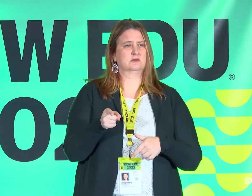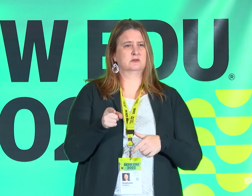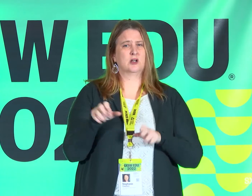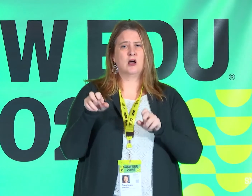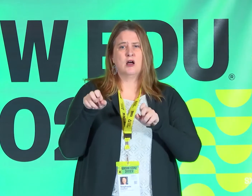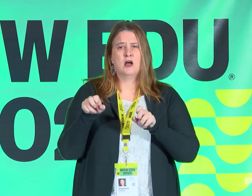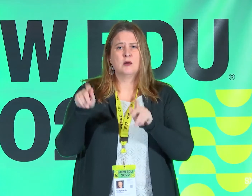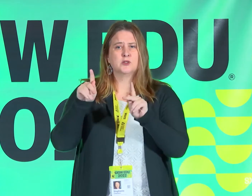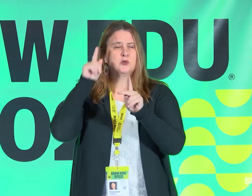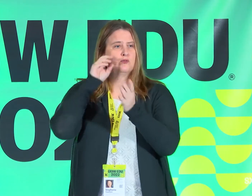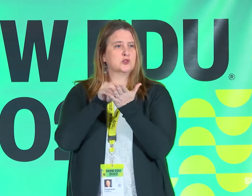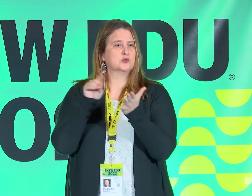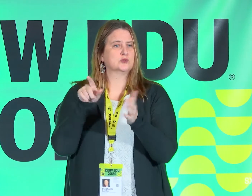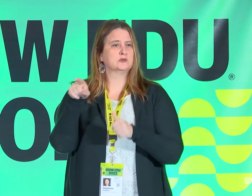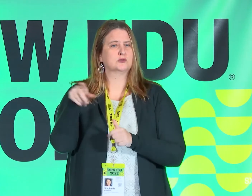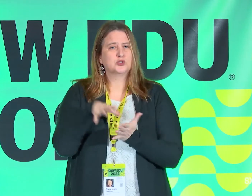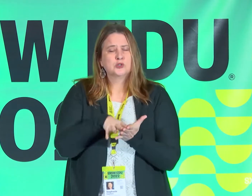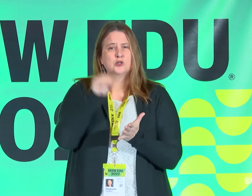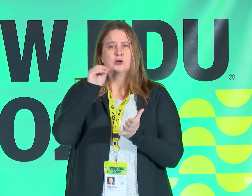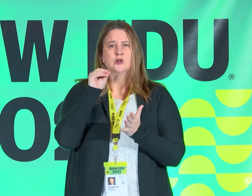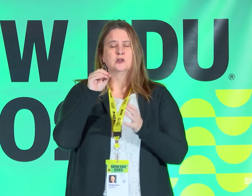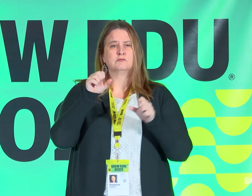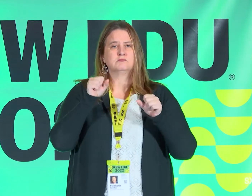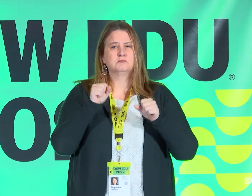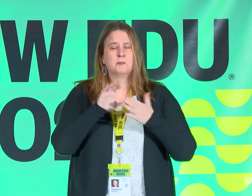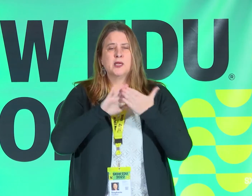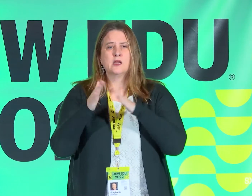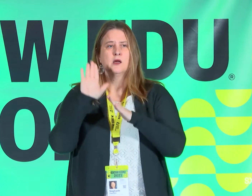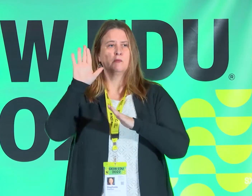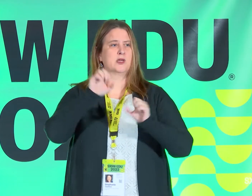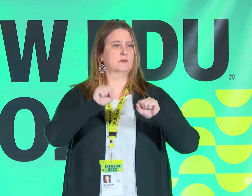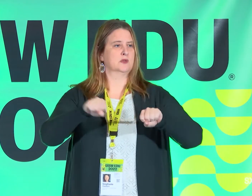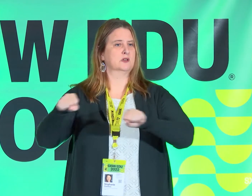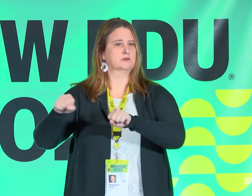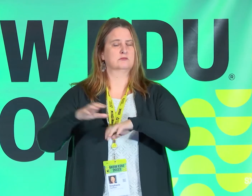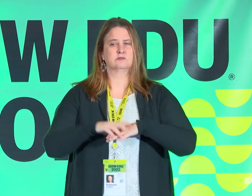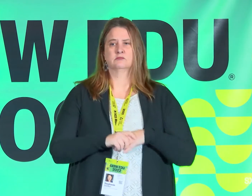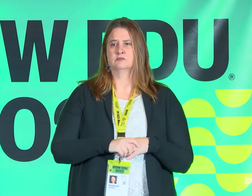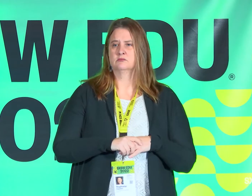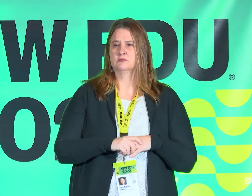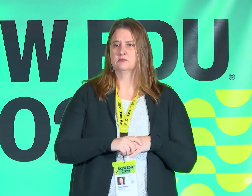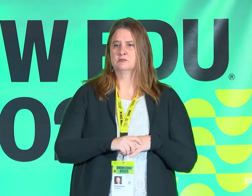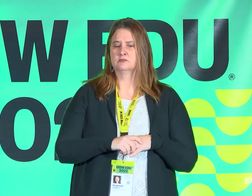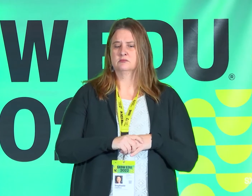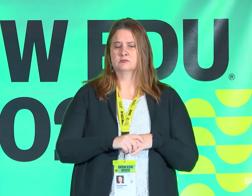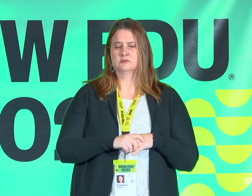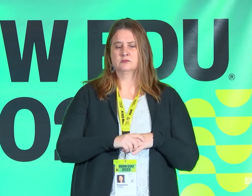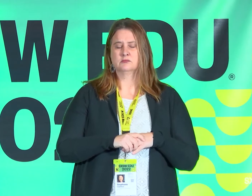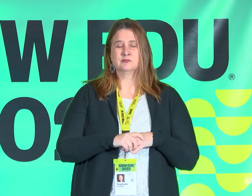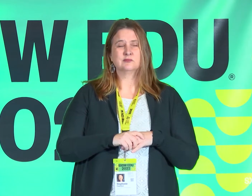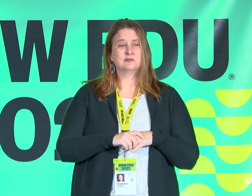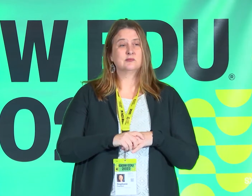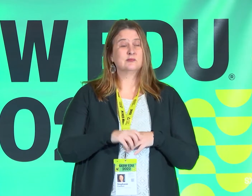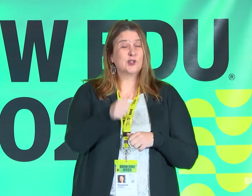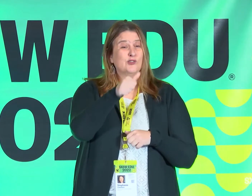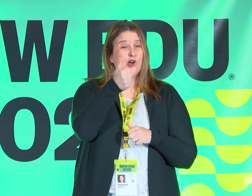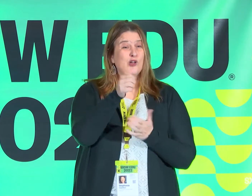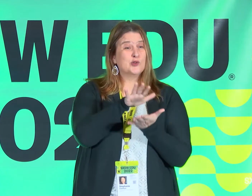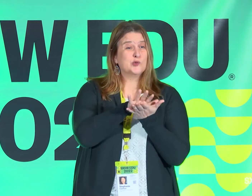full and complete opportunity for students to learn and reach their full potential in an educational setting with